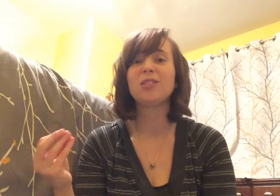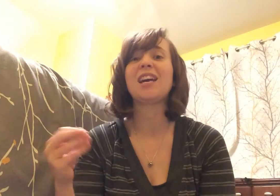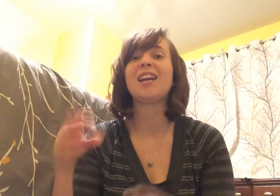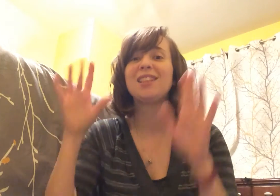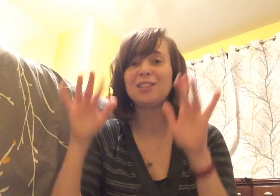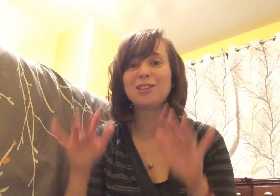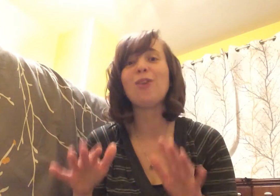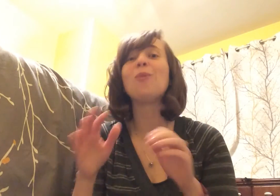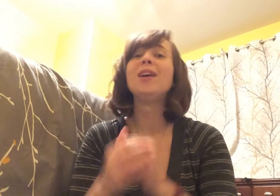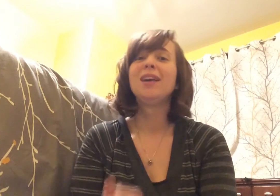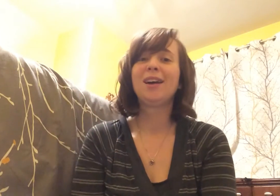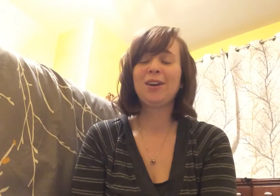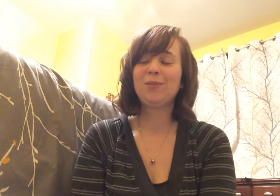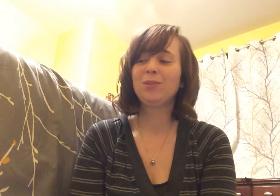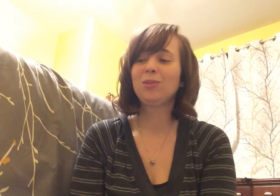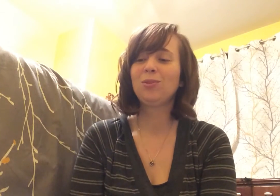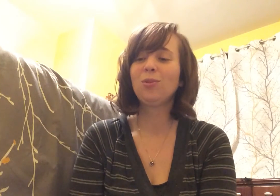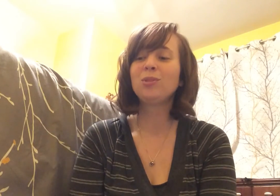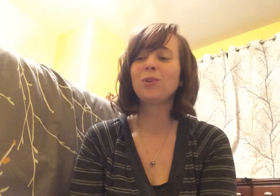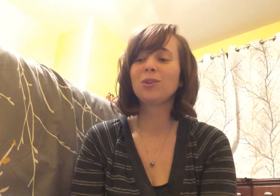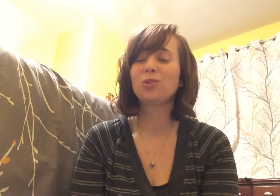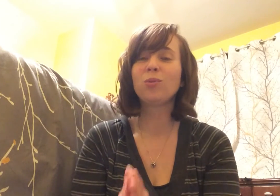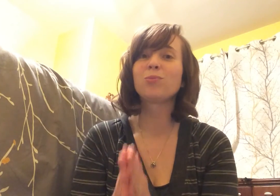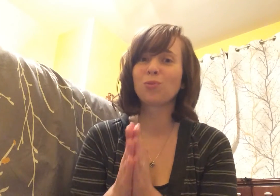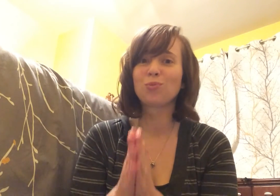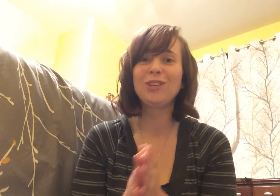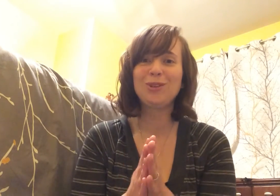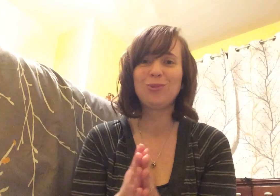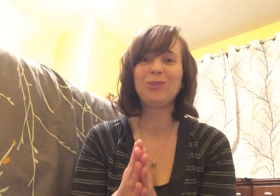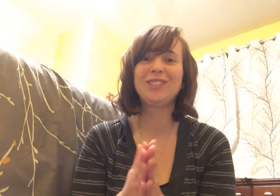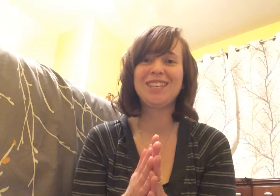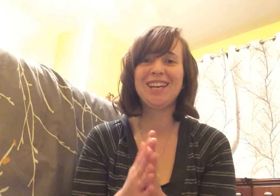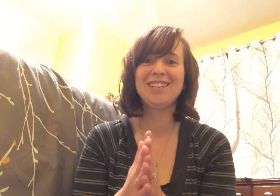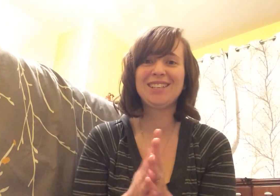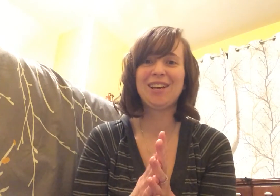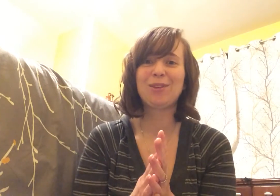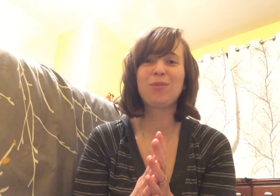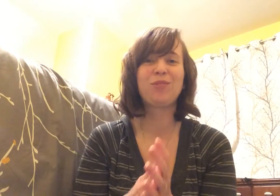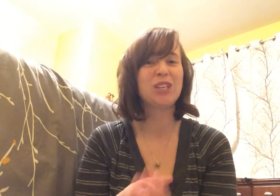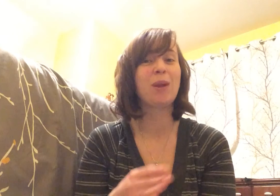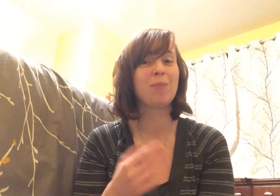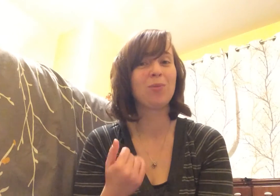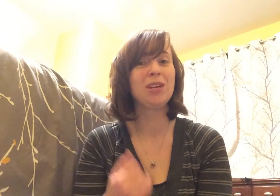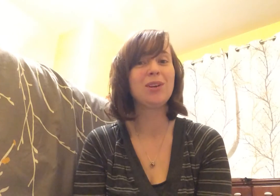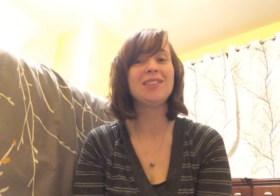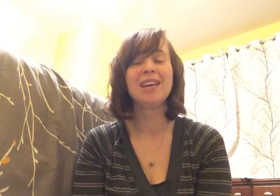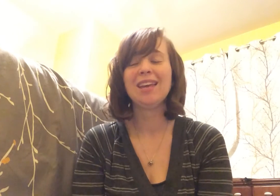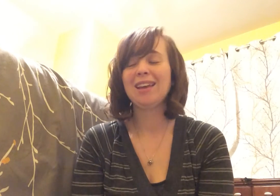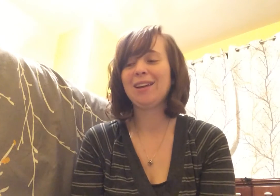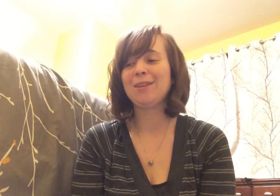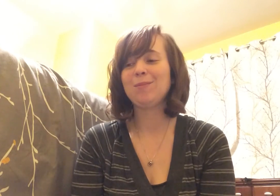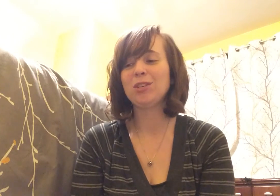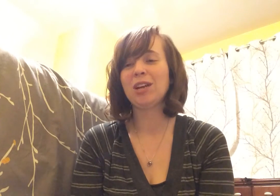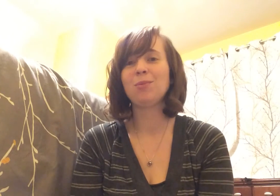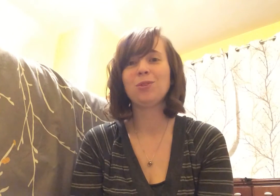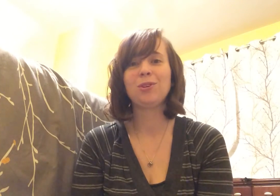outside in the snow. So those were really cool to kind of refresh my memory with, which I will, like